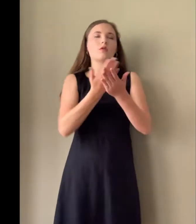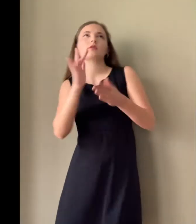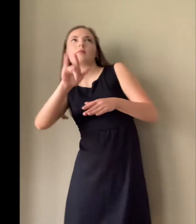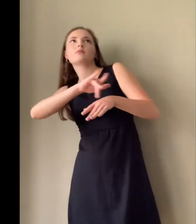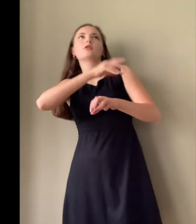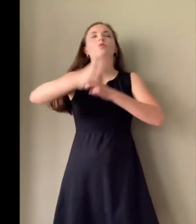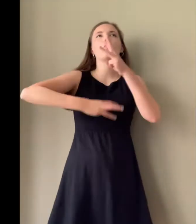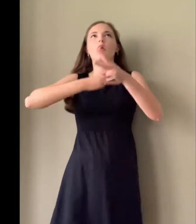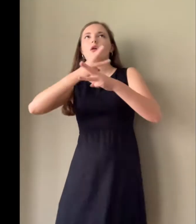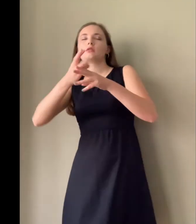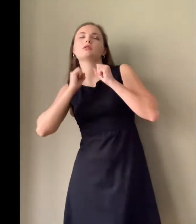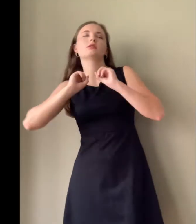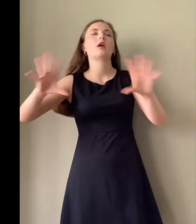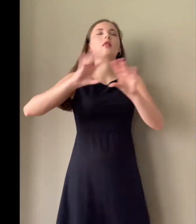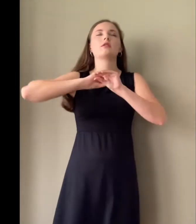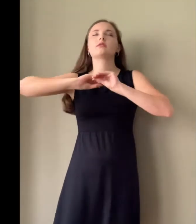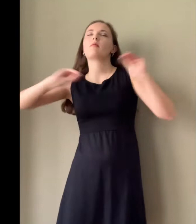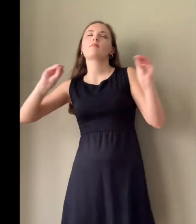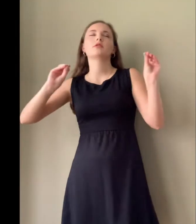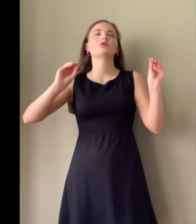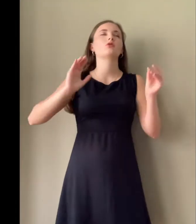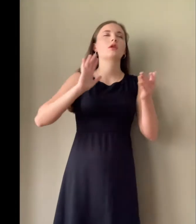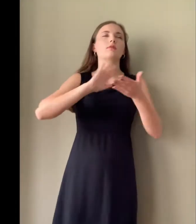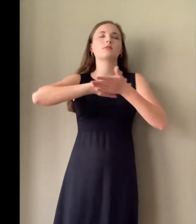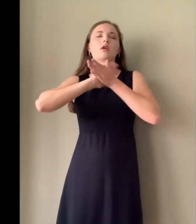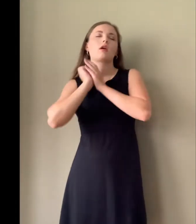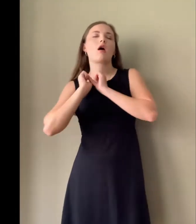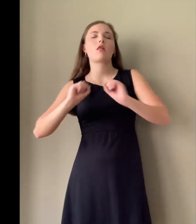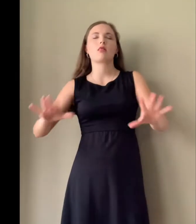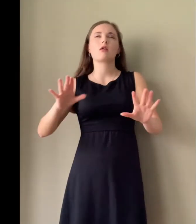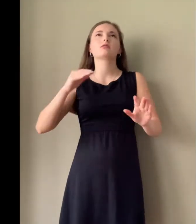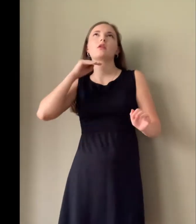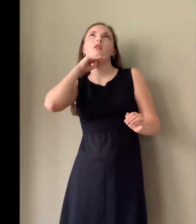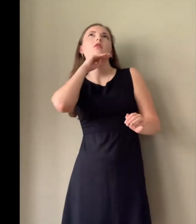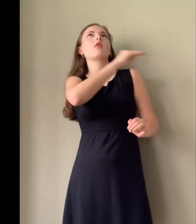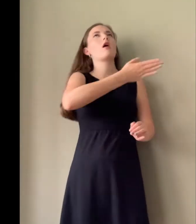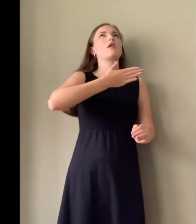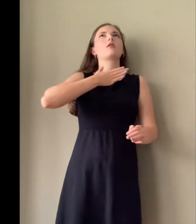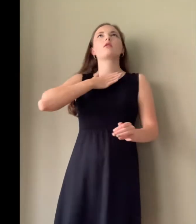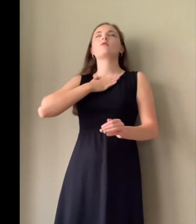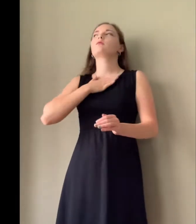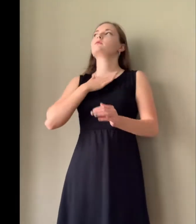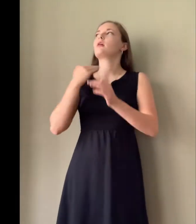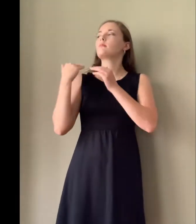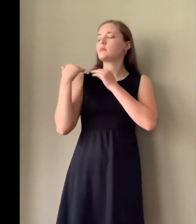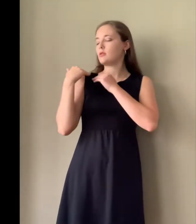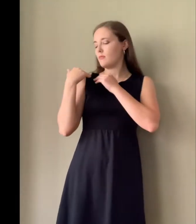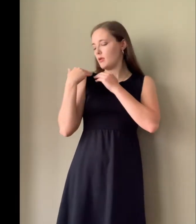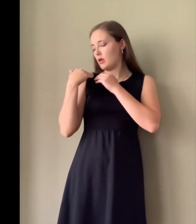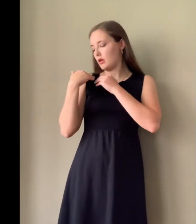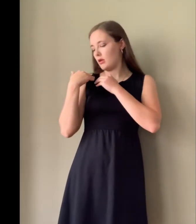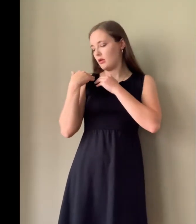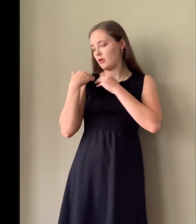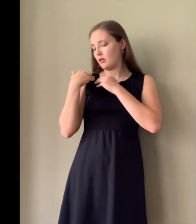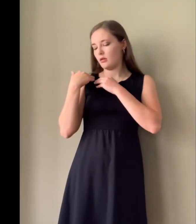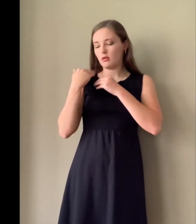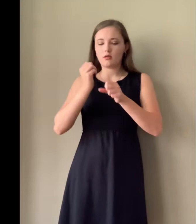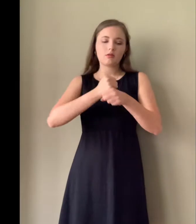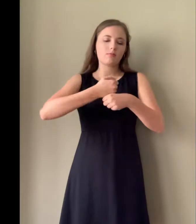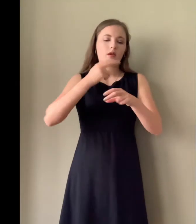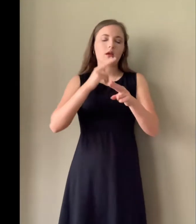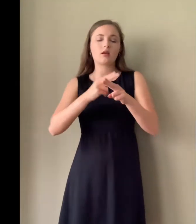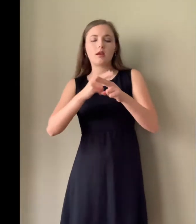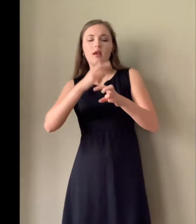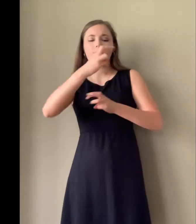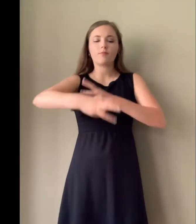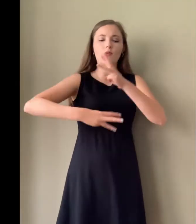But all an empty world can sell as empty dreams. I got lost in the light when it was up to me